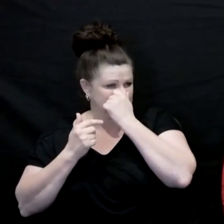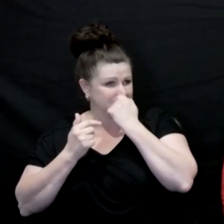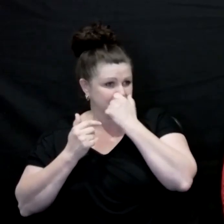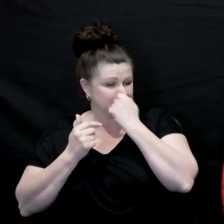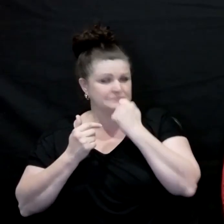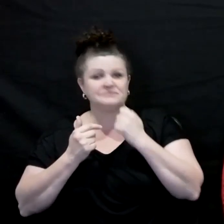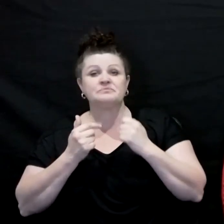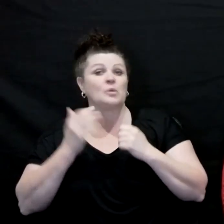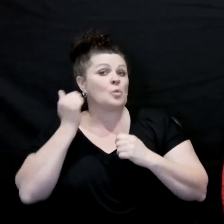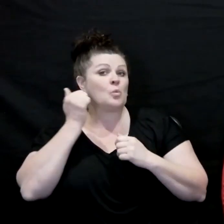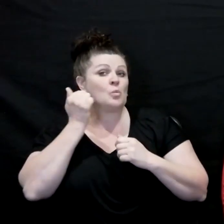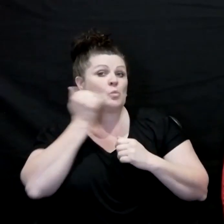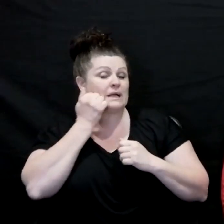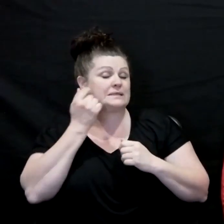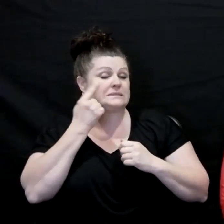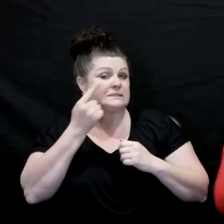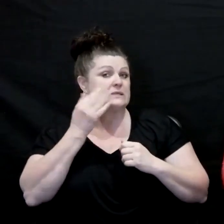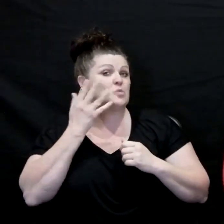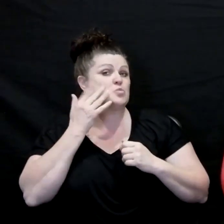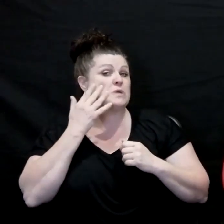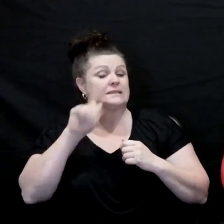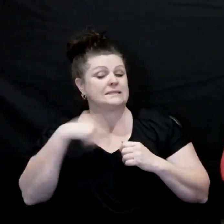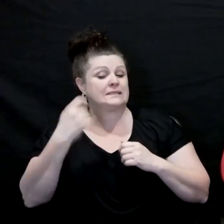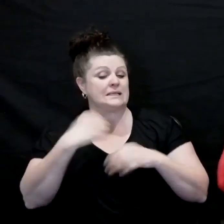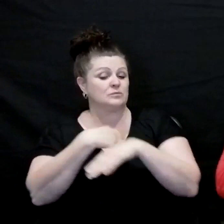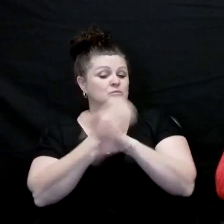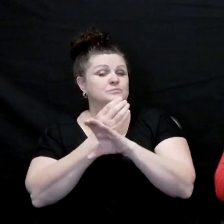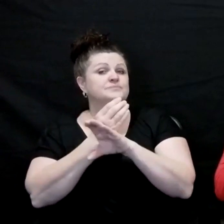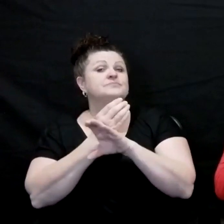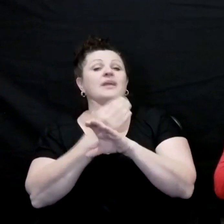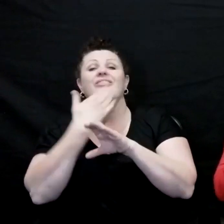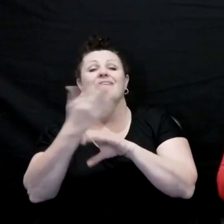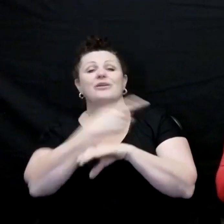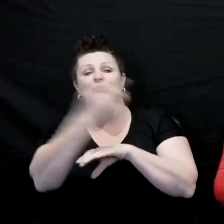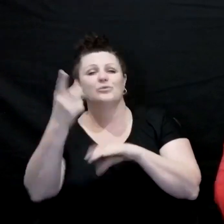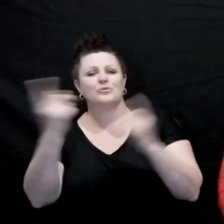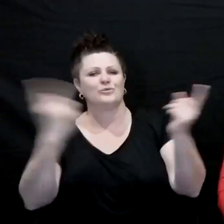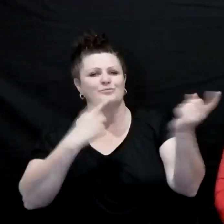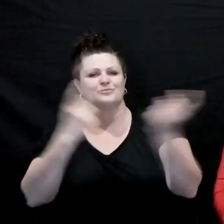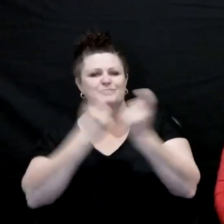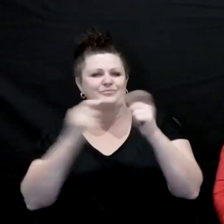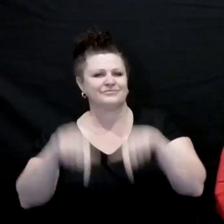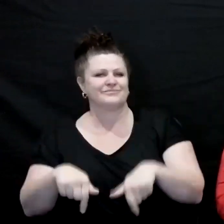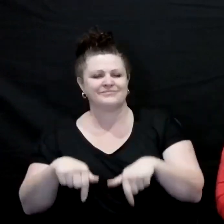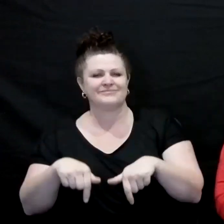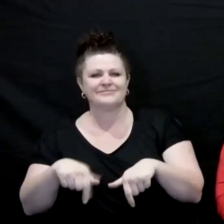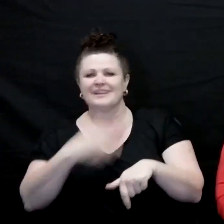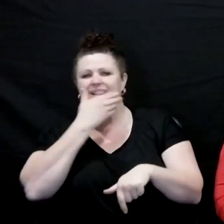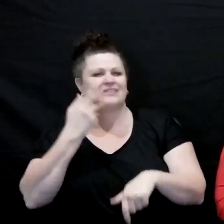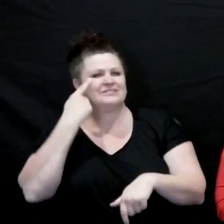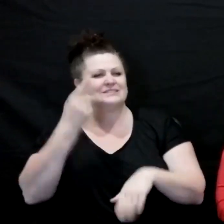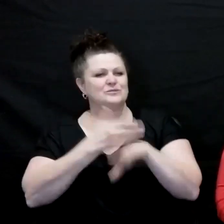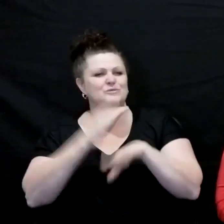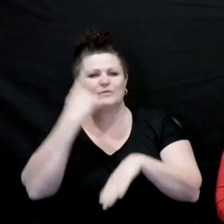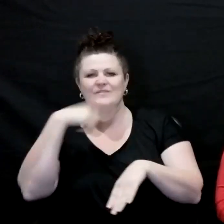tuned. We'll keep you posted for when the next webinar will be. And thanks again to everybody who comes along to these. It's nice to see new